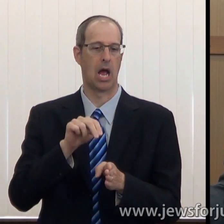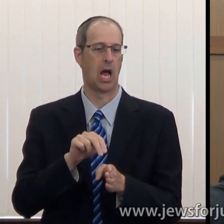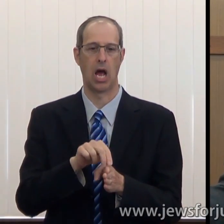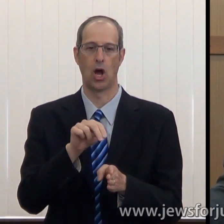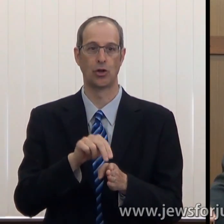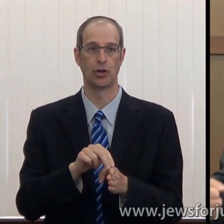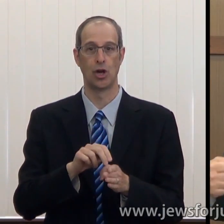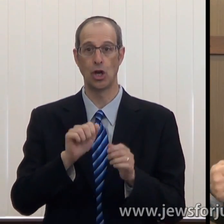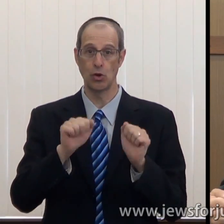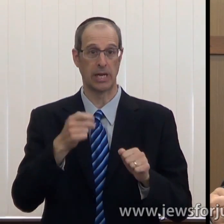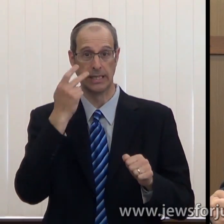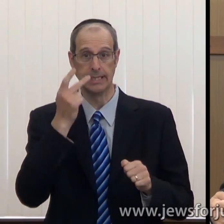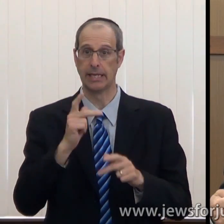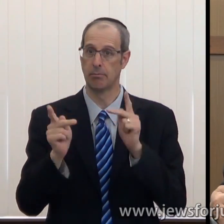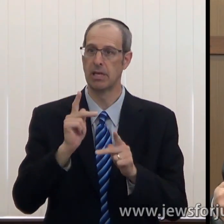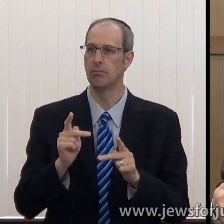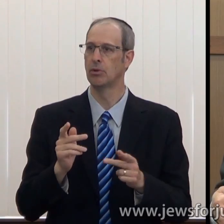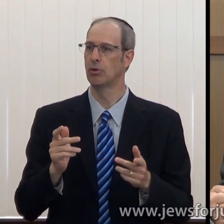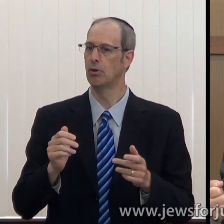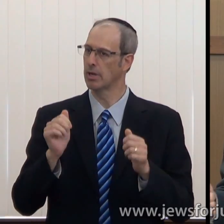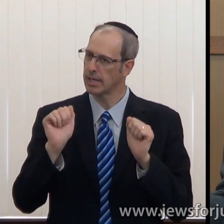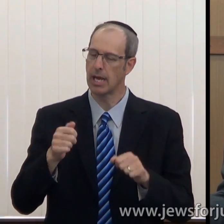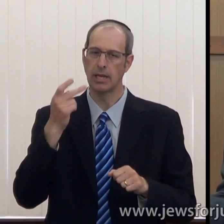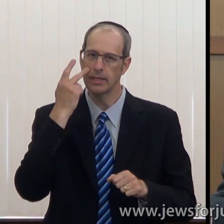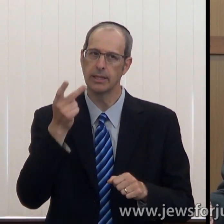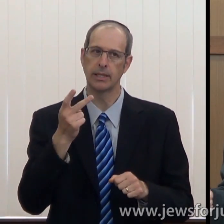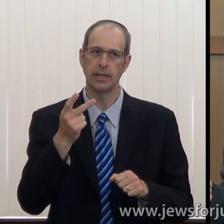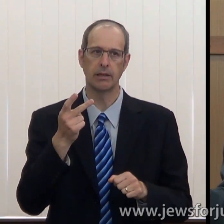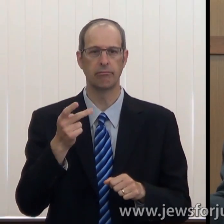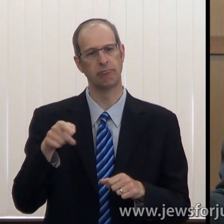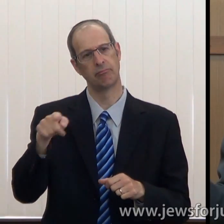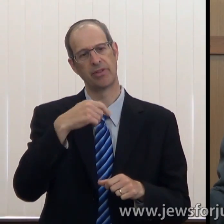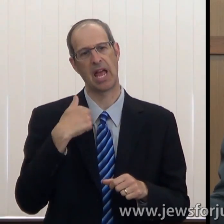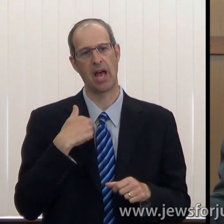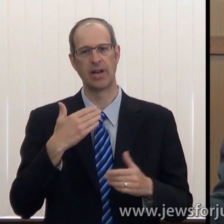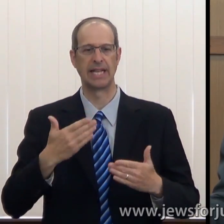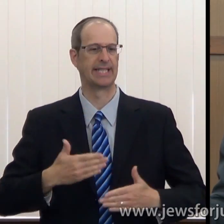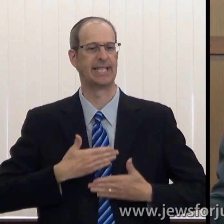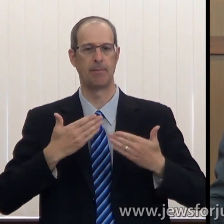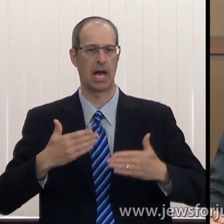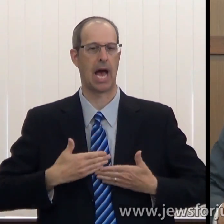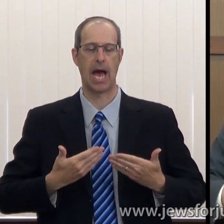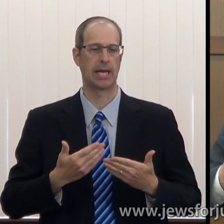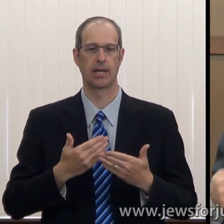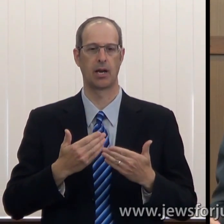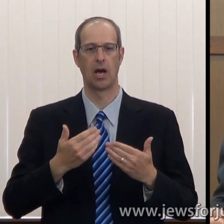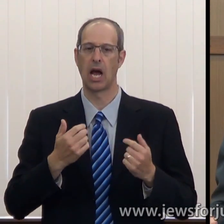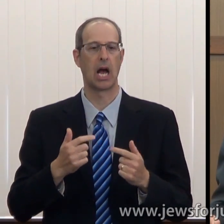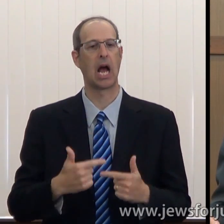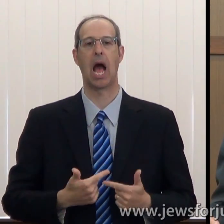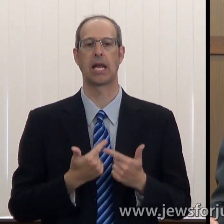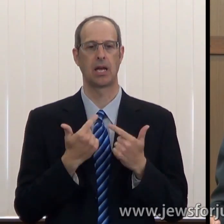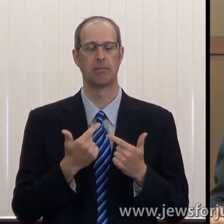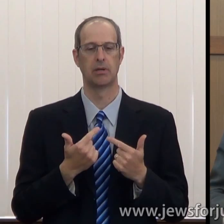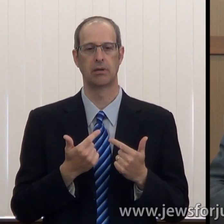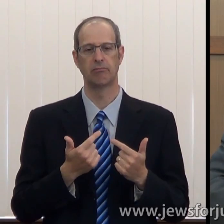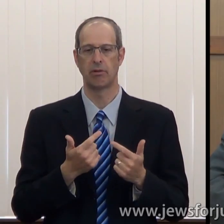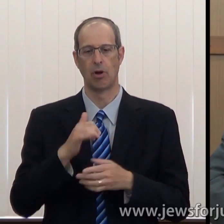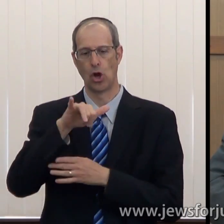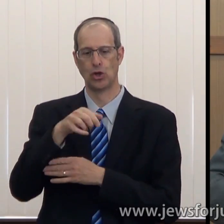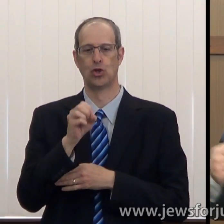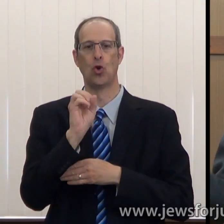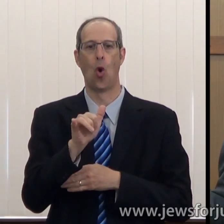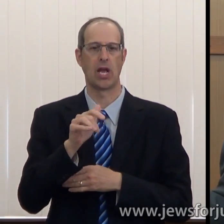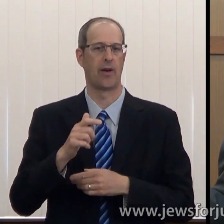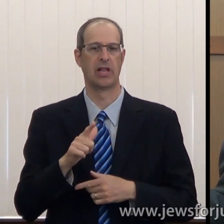people like this. You see people that have what we call simchat hachayim. They have a joy of life. And